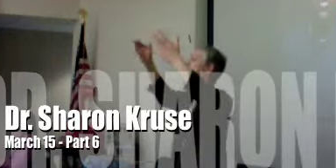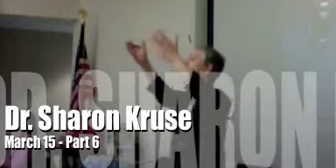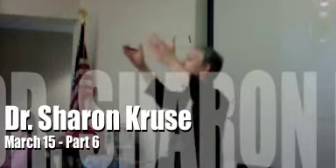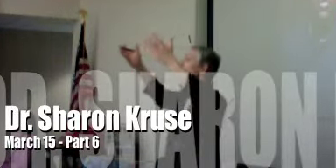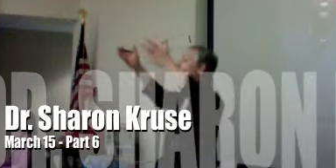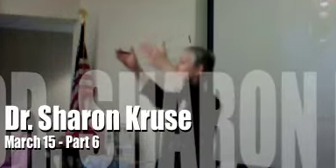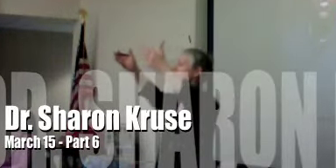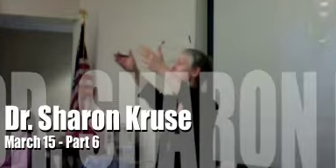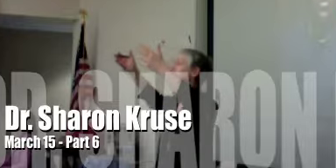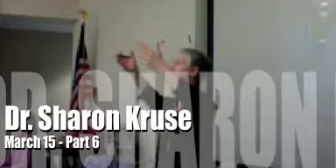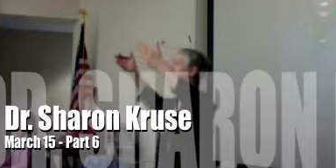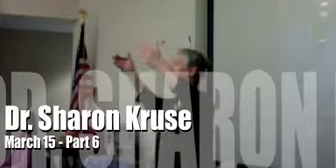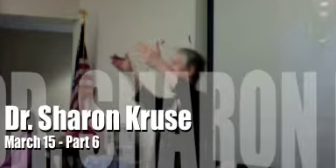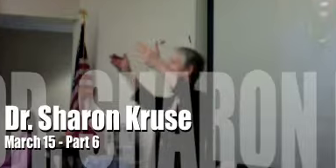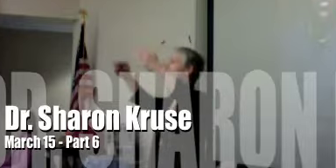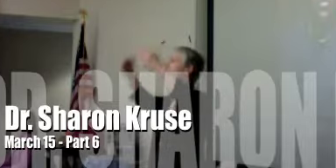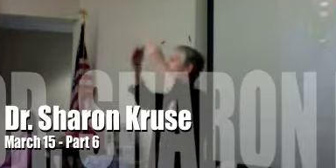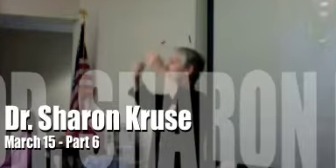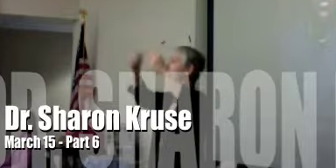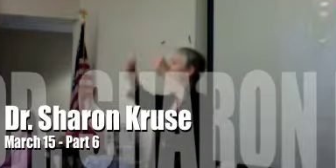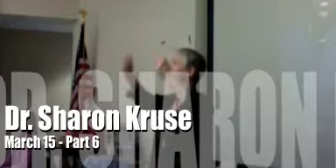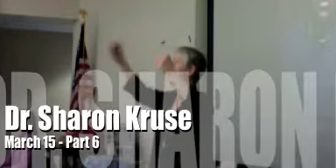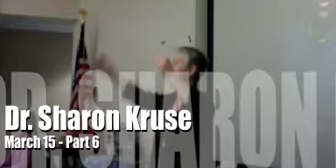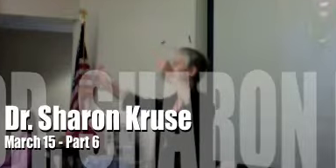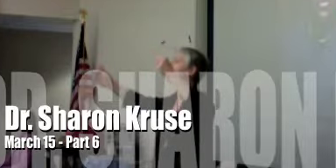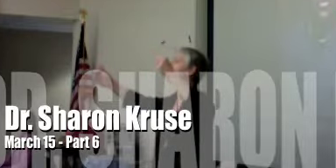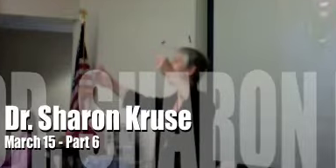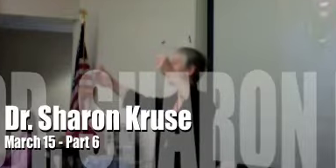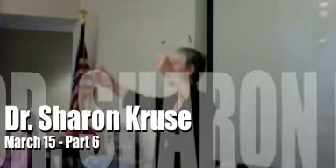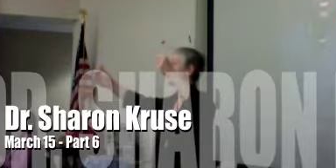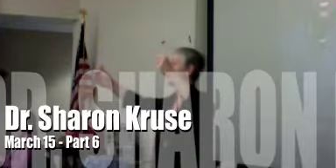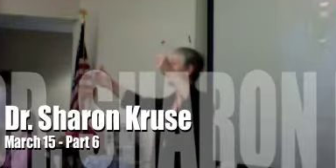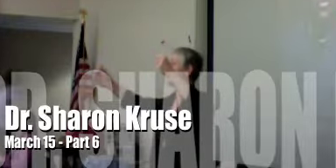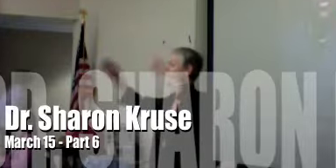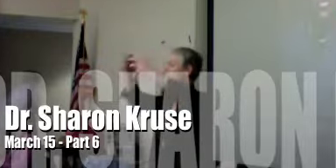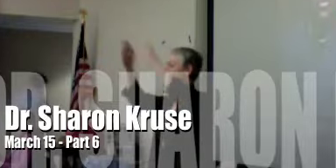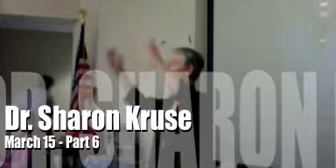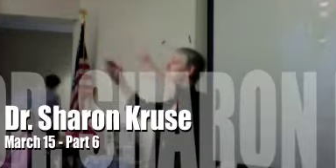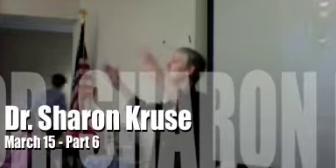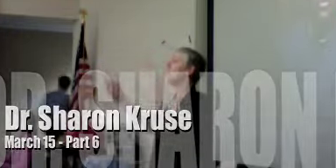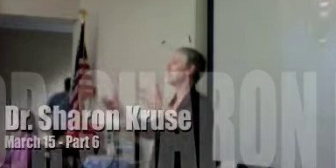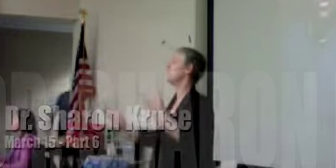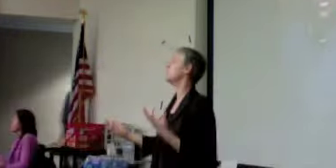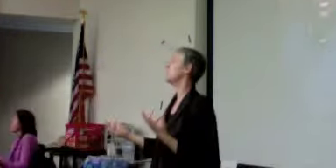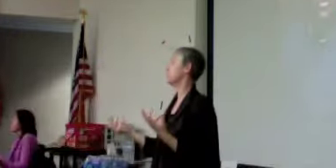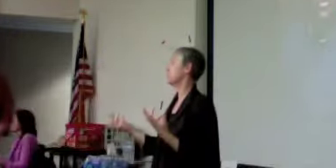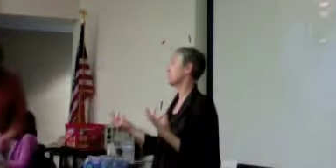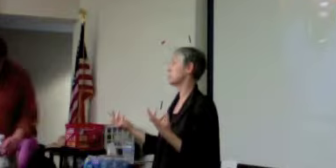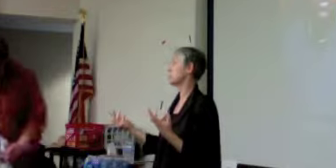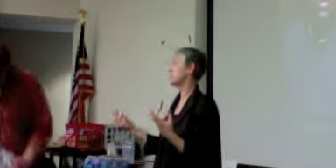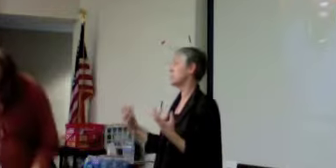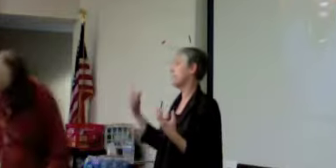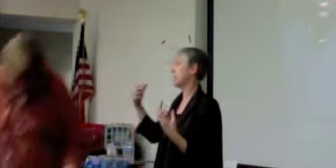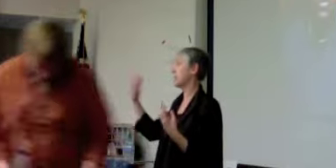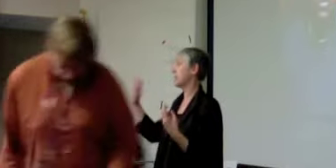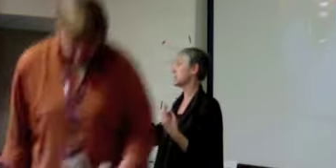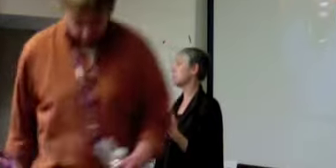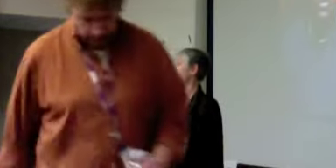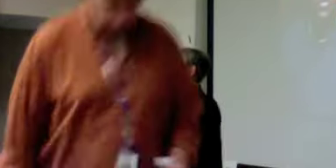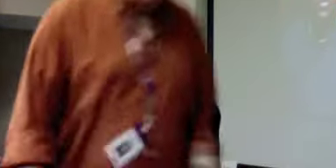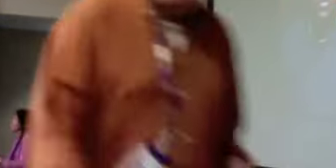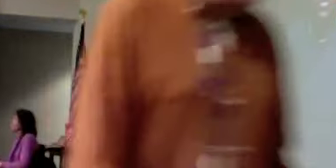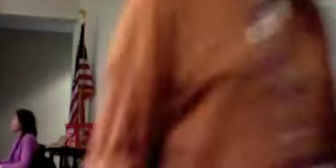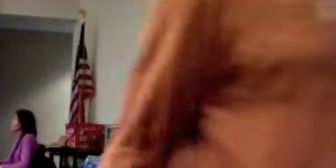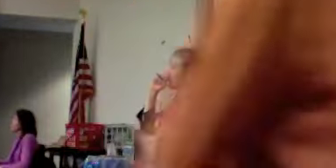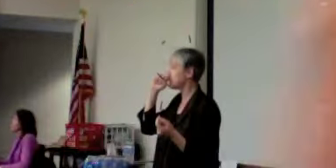difference, for lack of a better word, to put on it right now. I was different than everybody else. And here's possible ways people can be different and how that affects